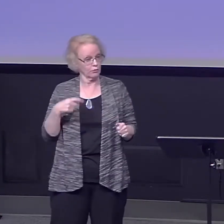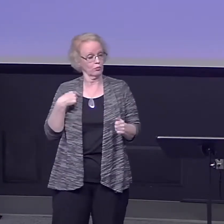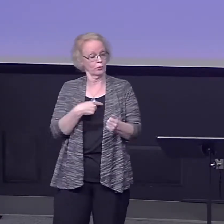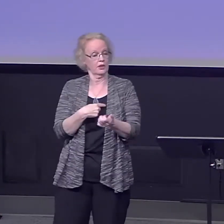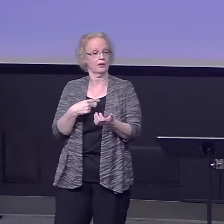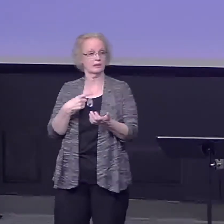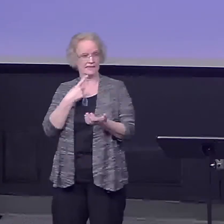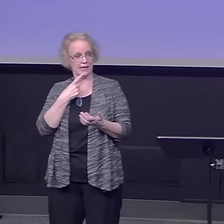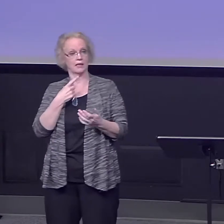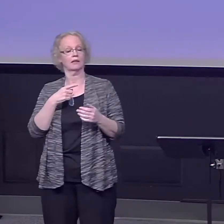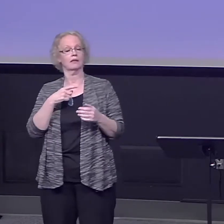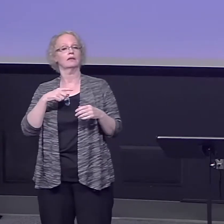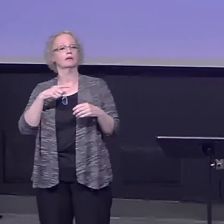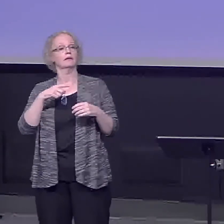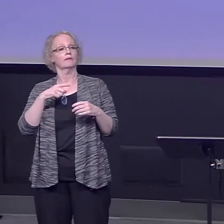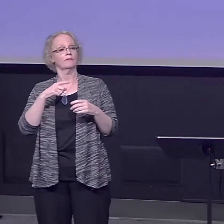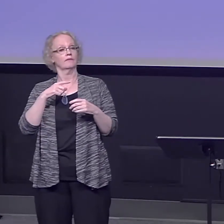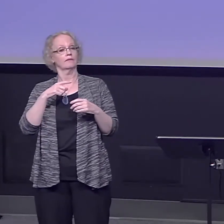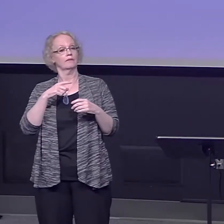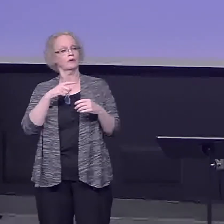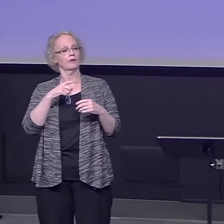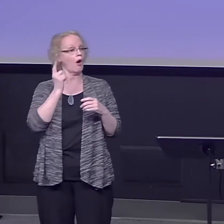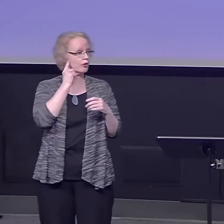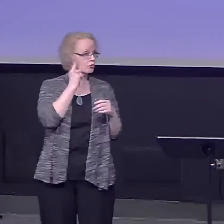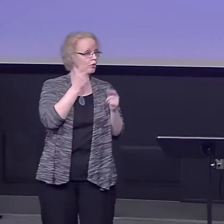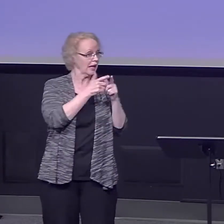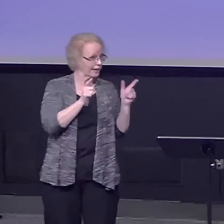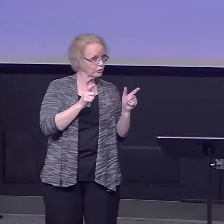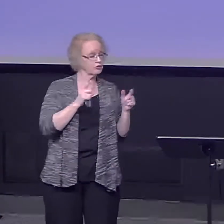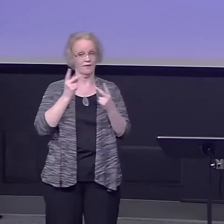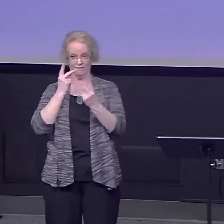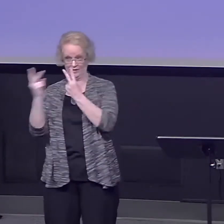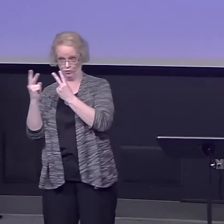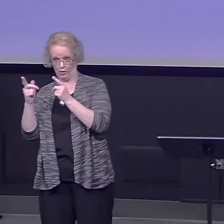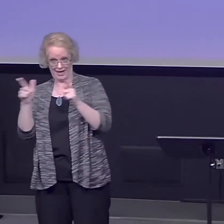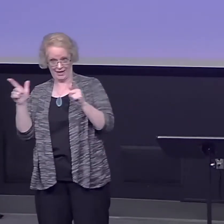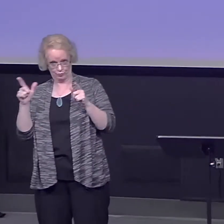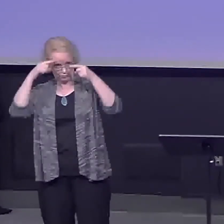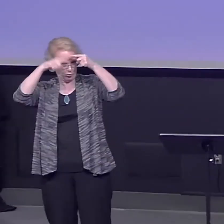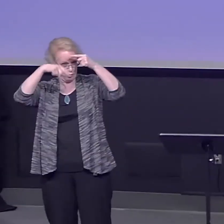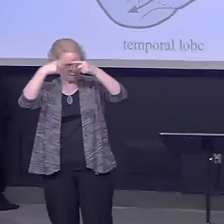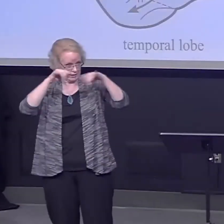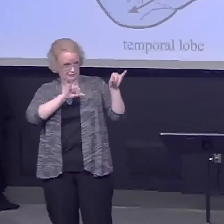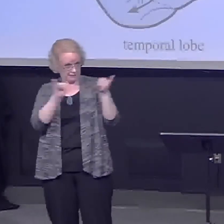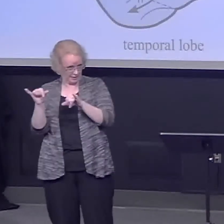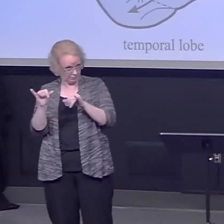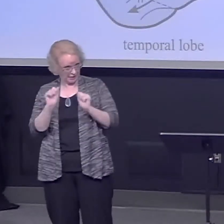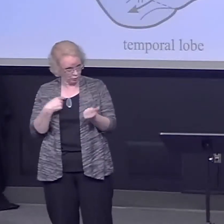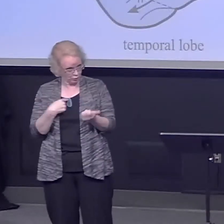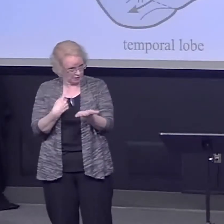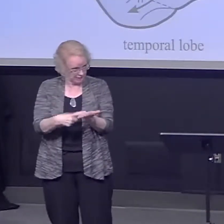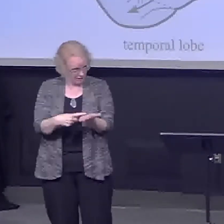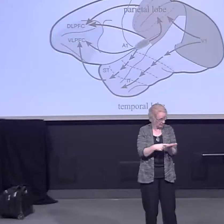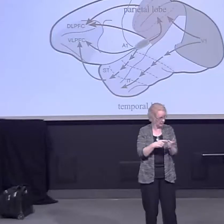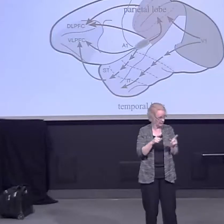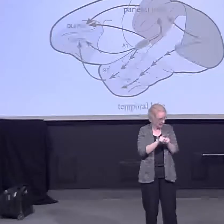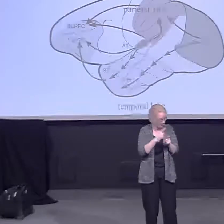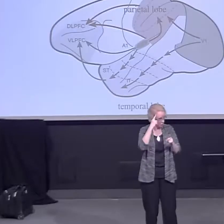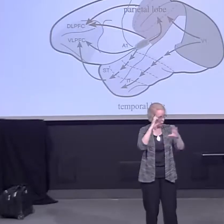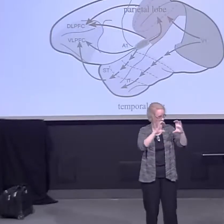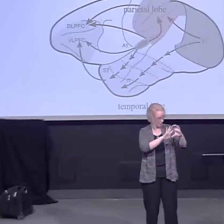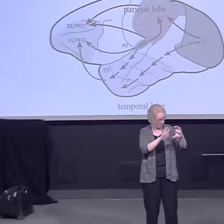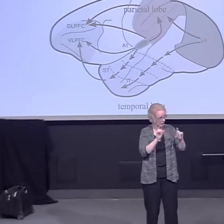for visual languages that we make for auditory languages? And I think the answer is yes. As I already alluded